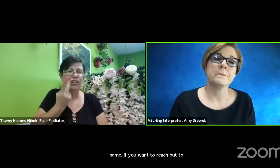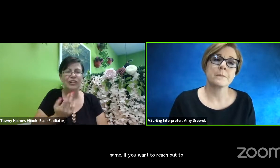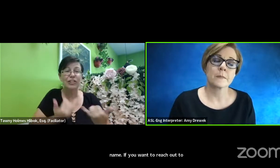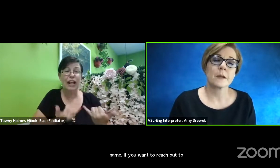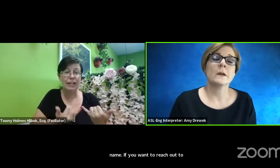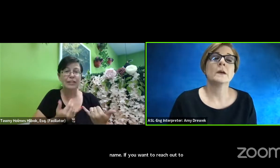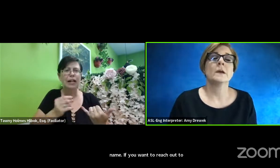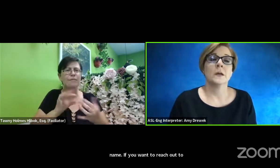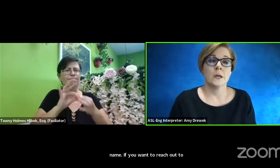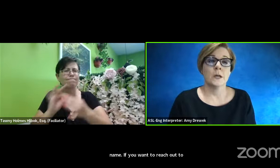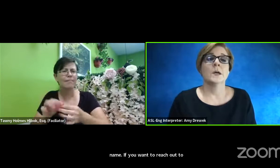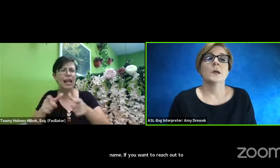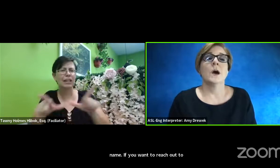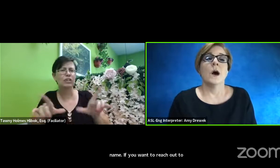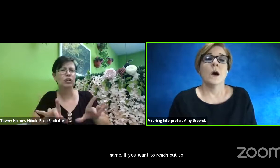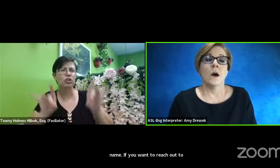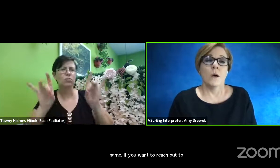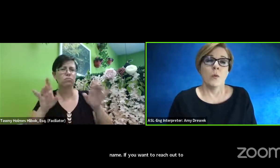forum.